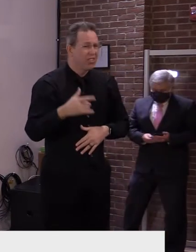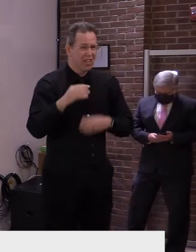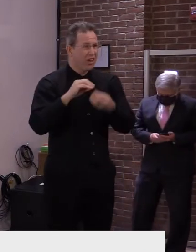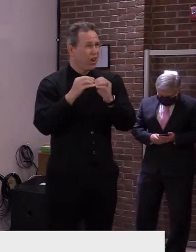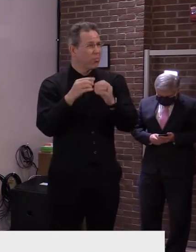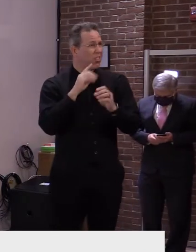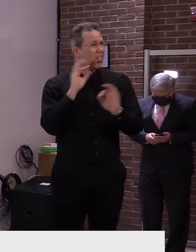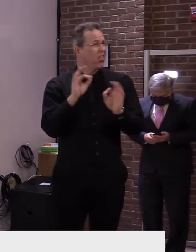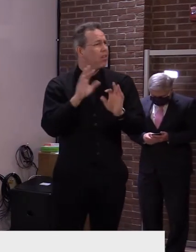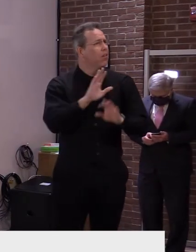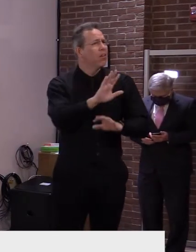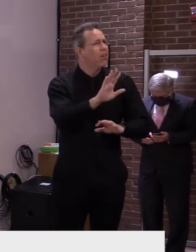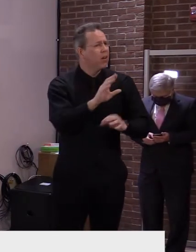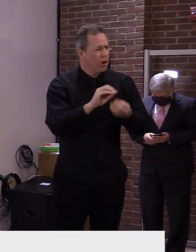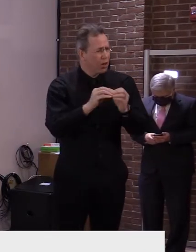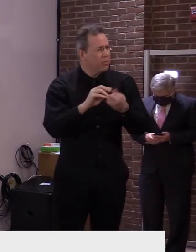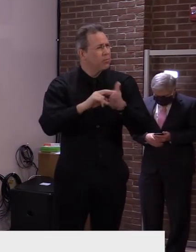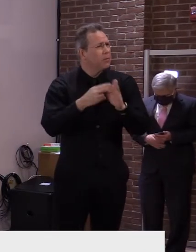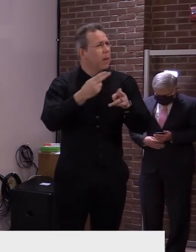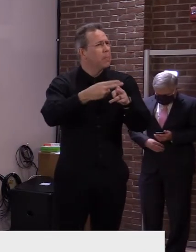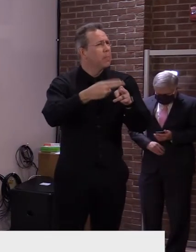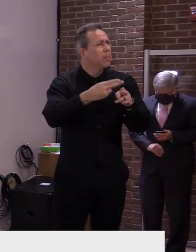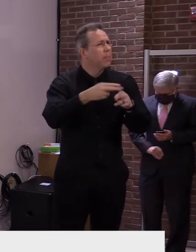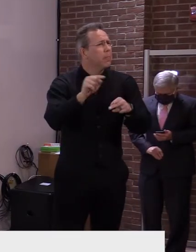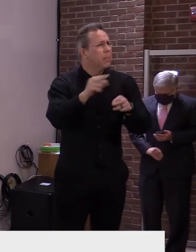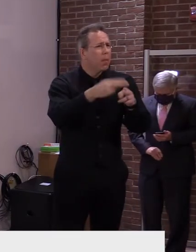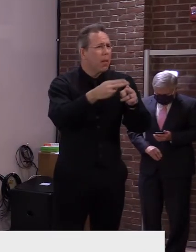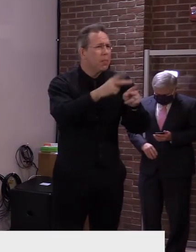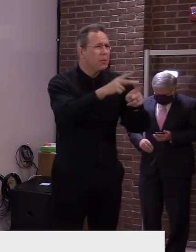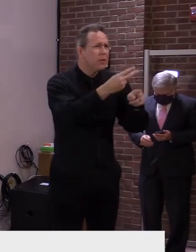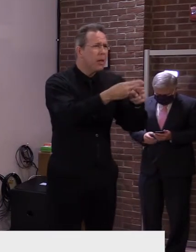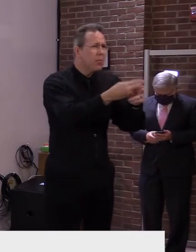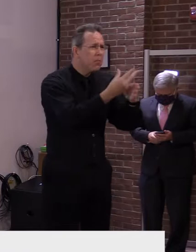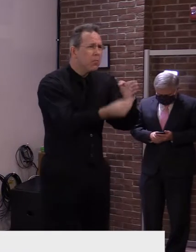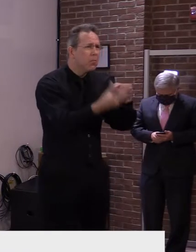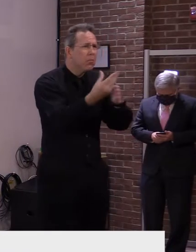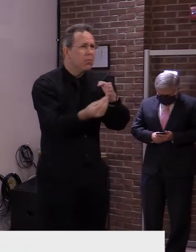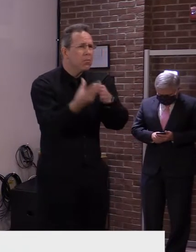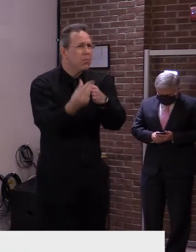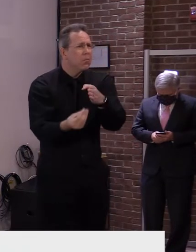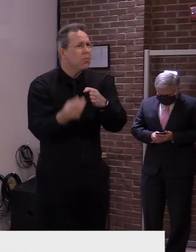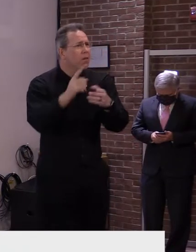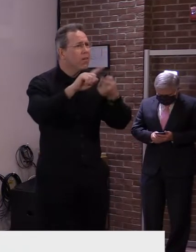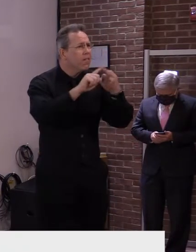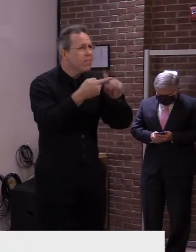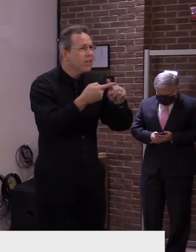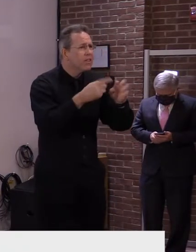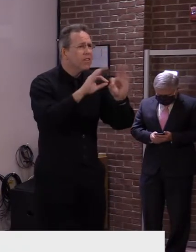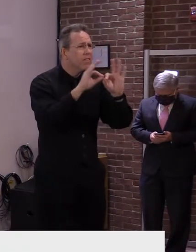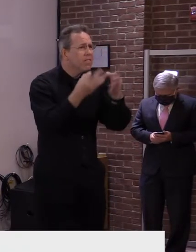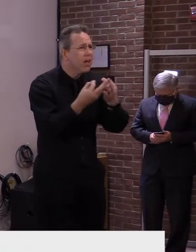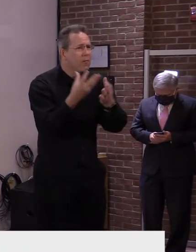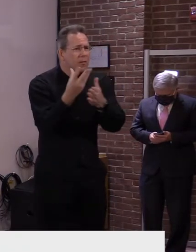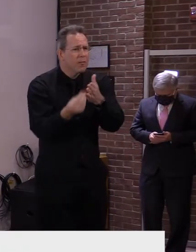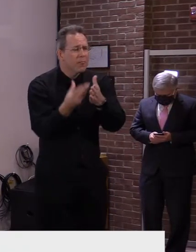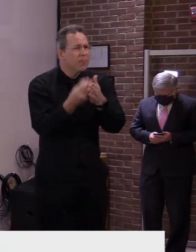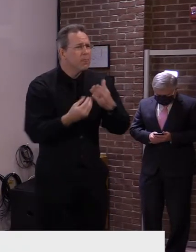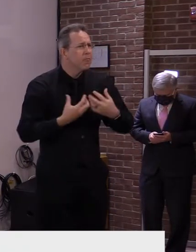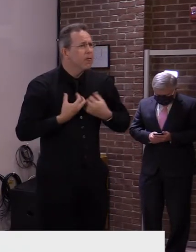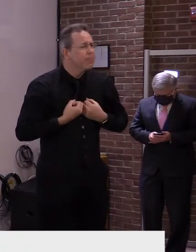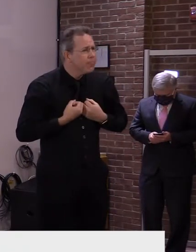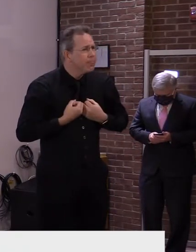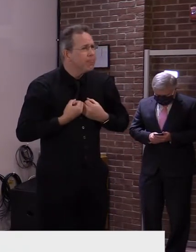human being with families and friends who loved and cared about them. Every one of them, in their own